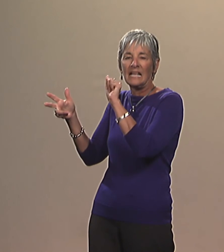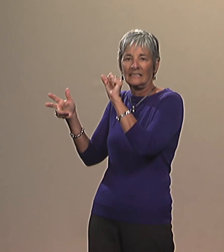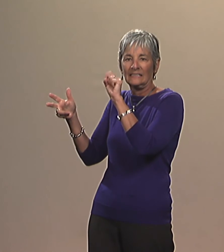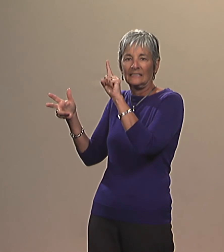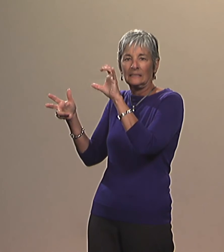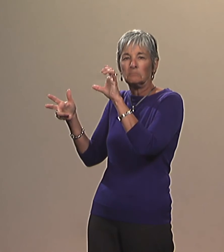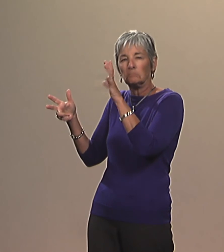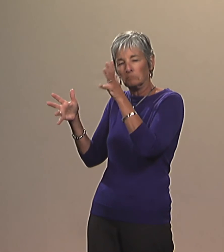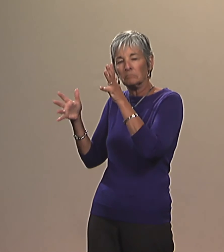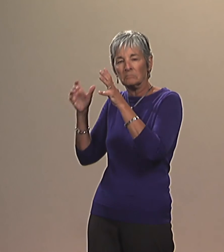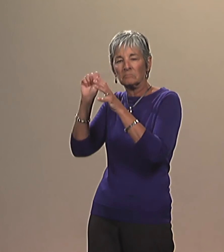ASDC.